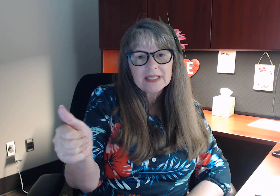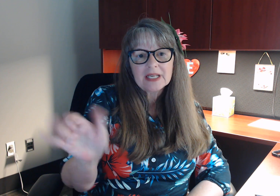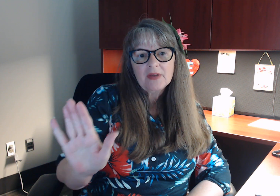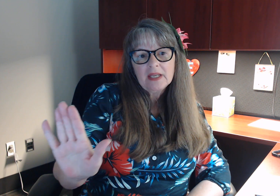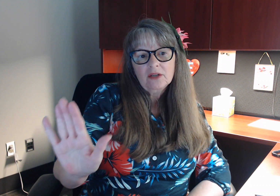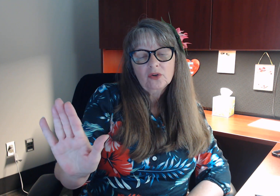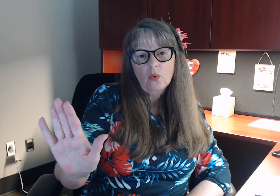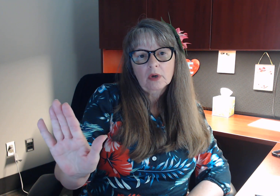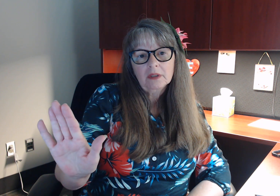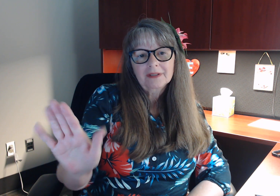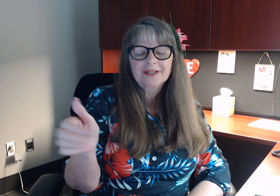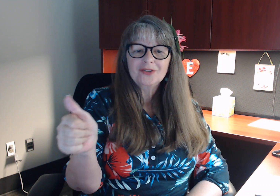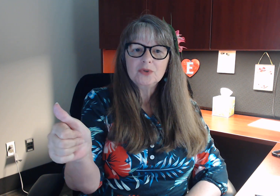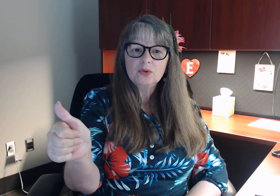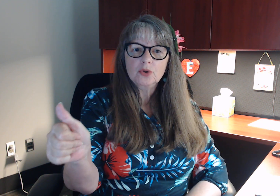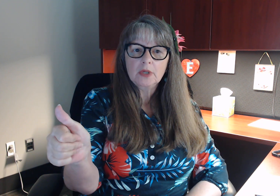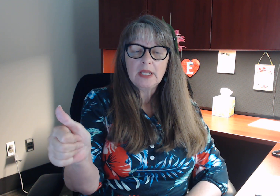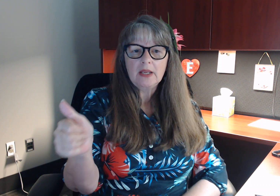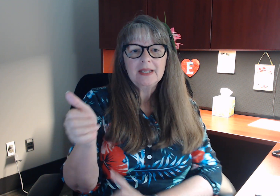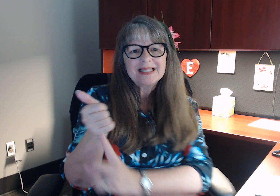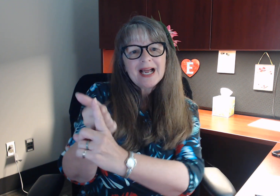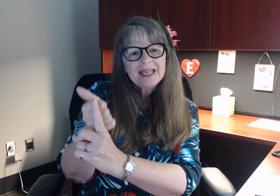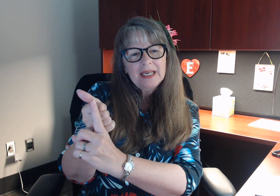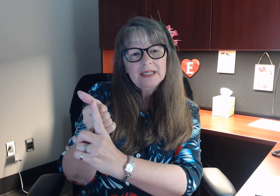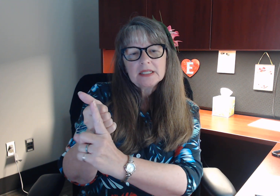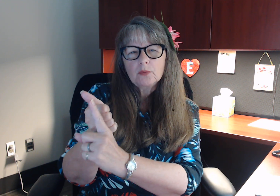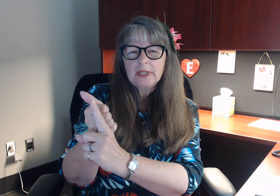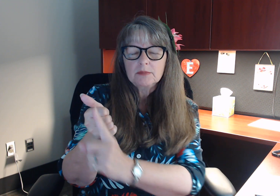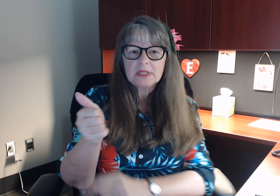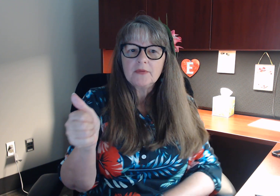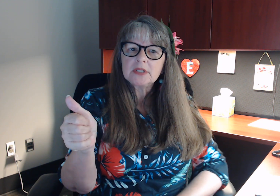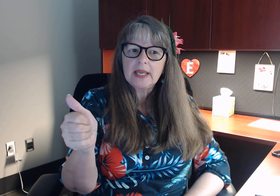of your, you would do your. It's not, and it's not really himself. It's like,